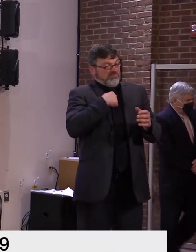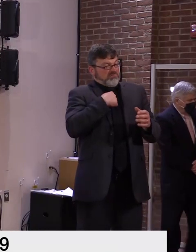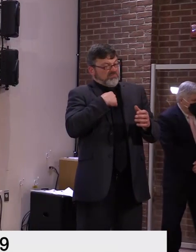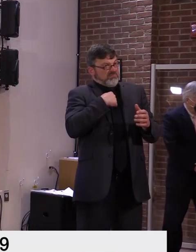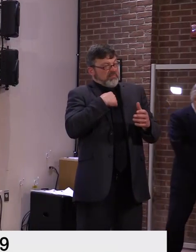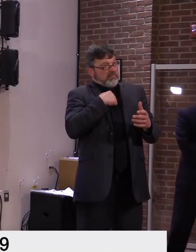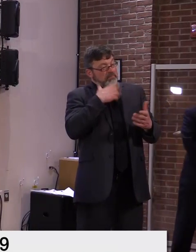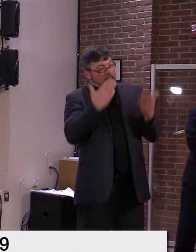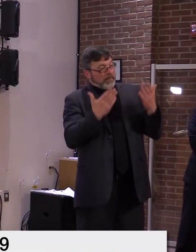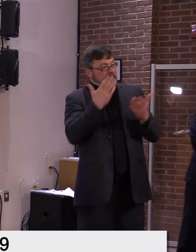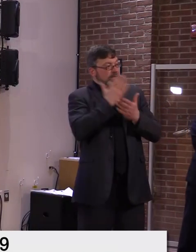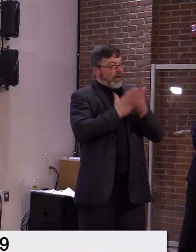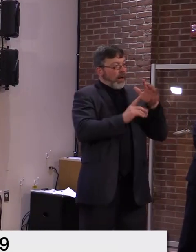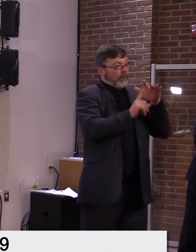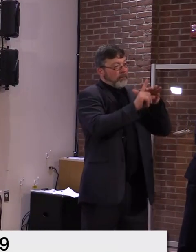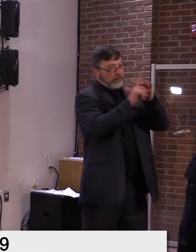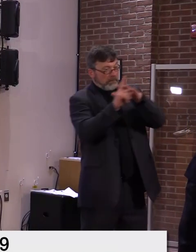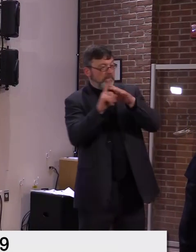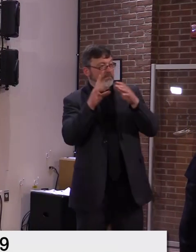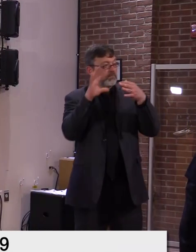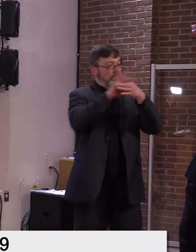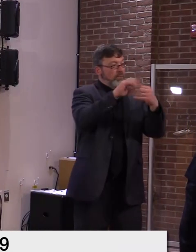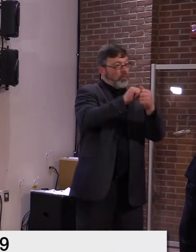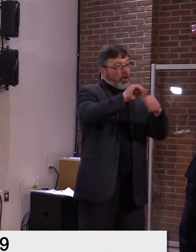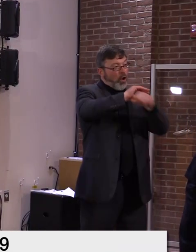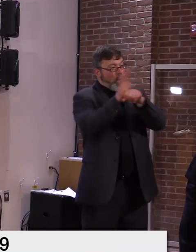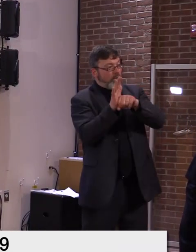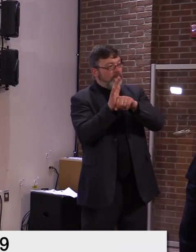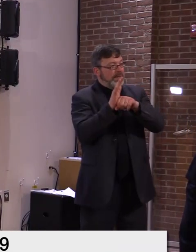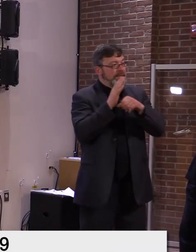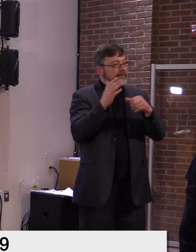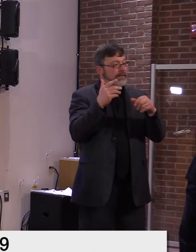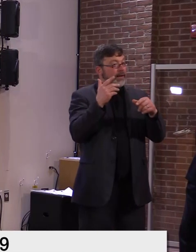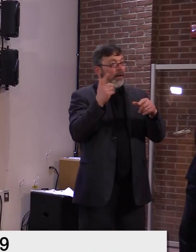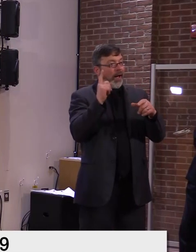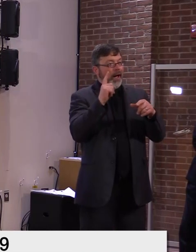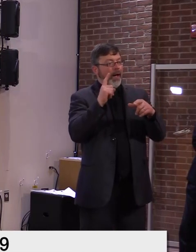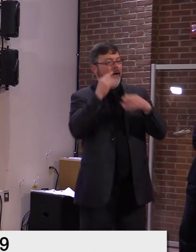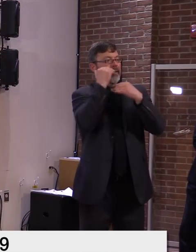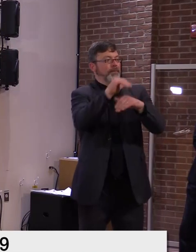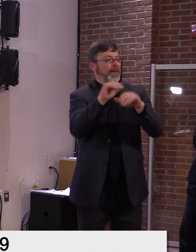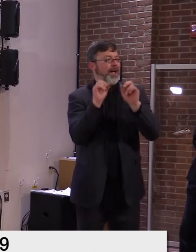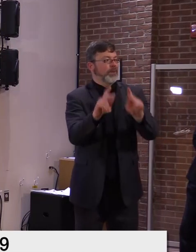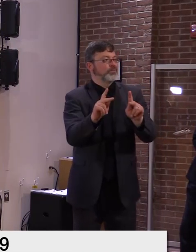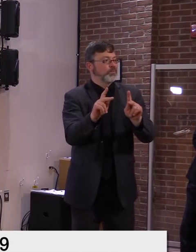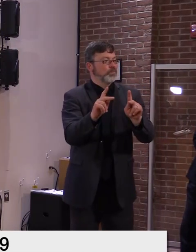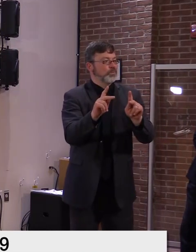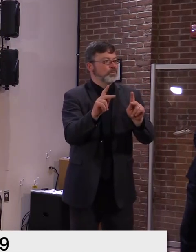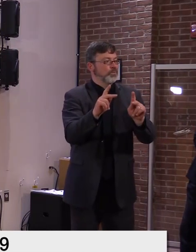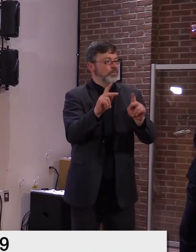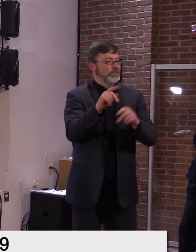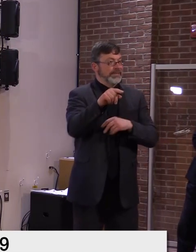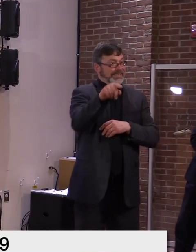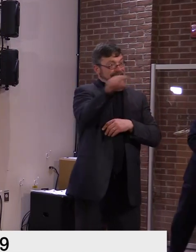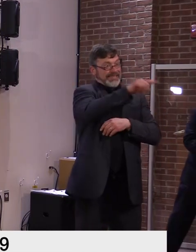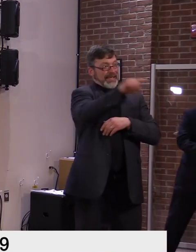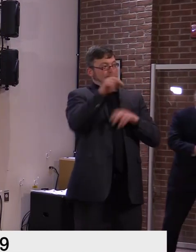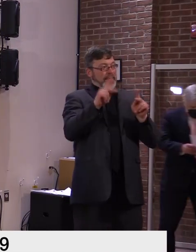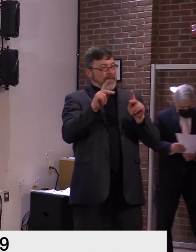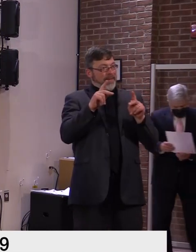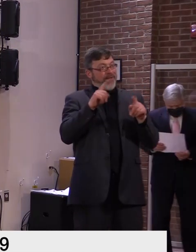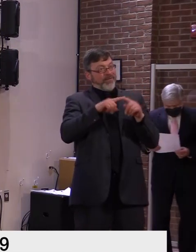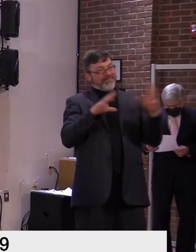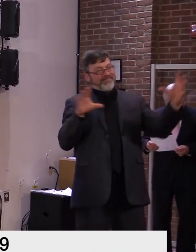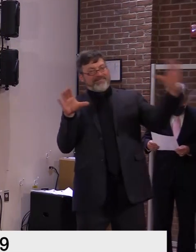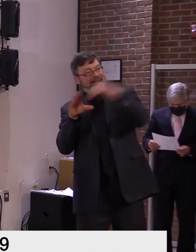particularly this year, is the lack of opportunity for everyday citizens to engage with the legislature when bills like this are